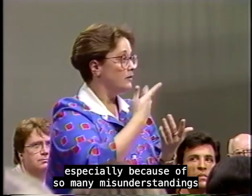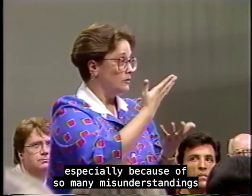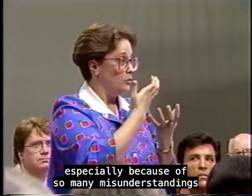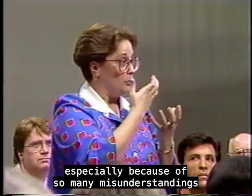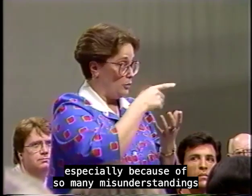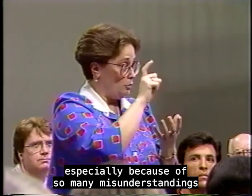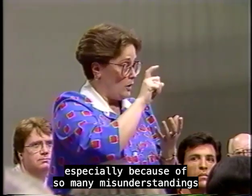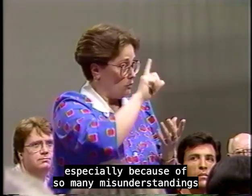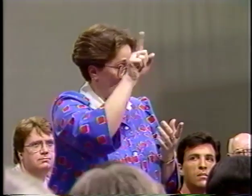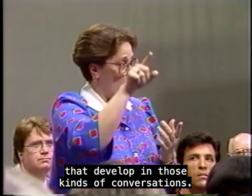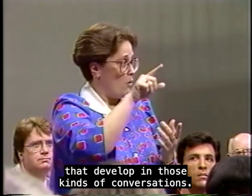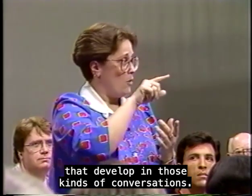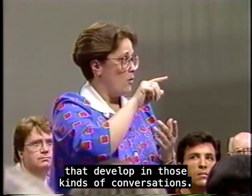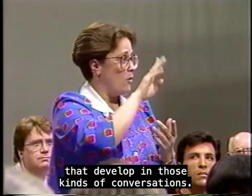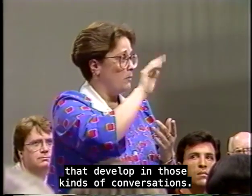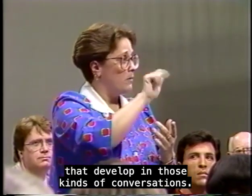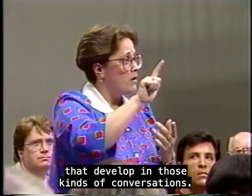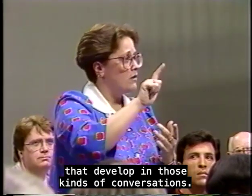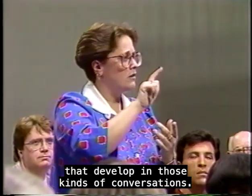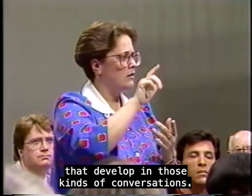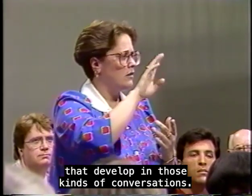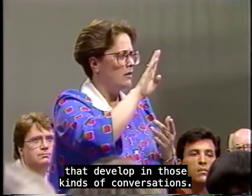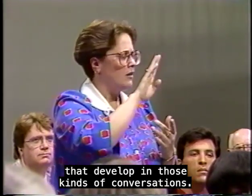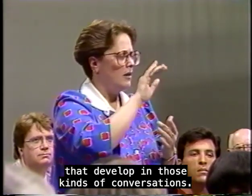many misunderstandings that develop in those kinds of conversations.